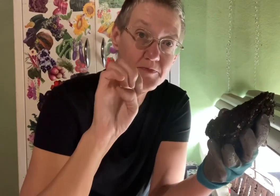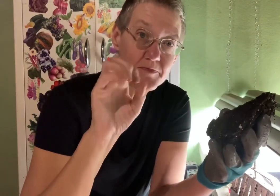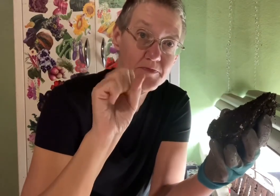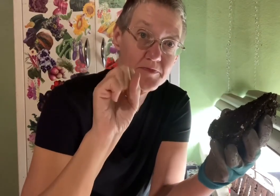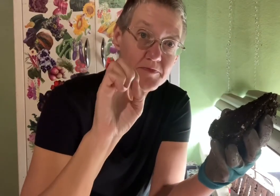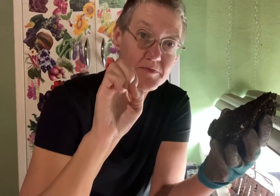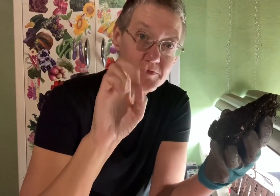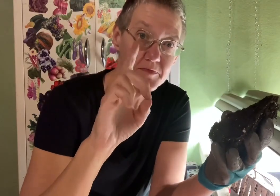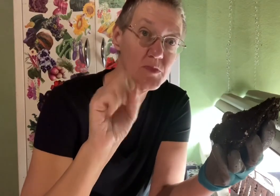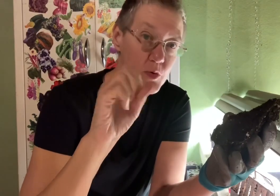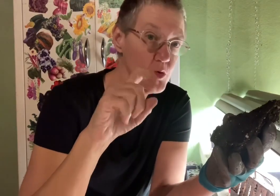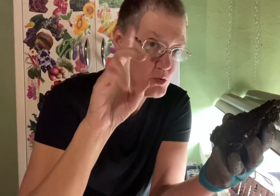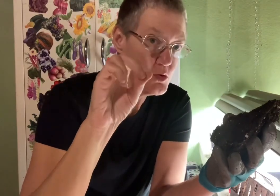So the soil,